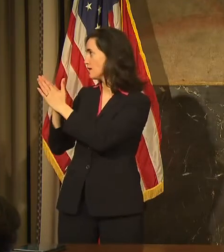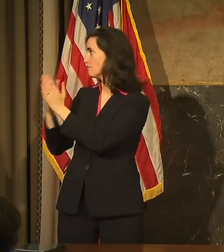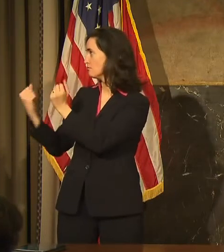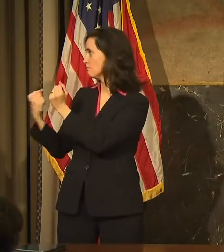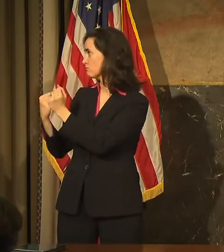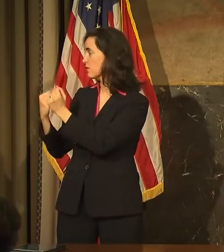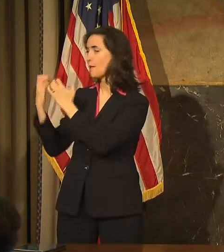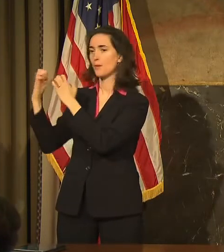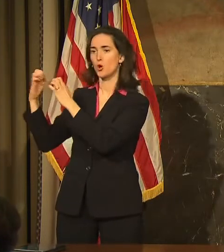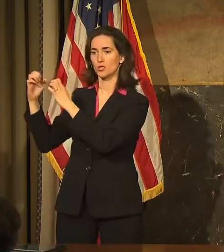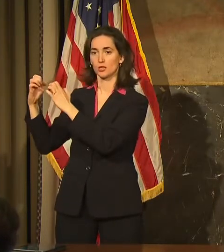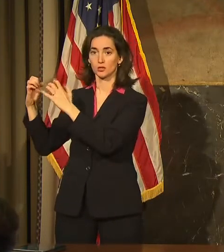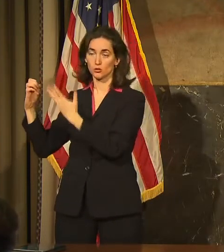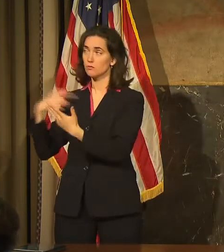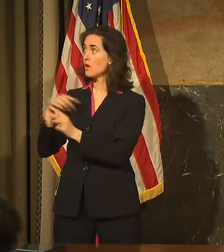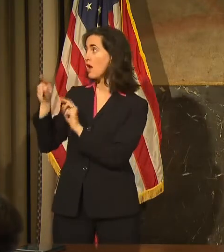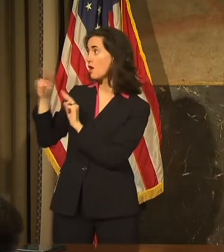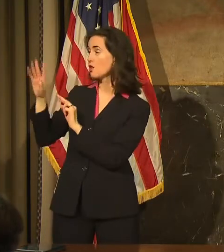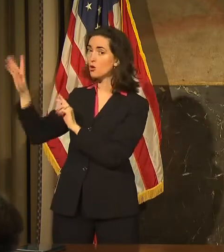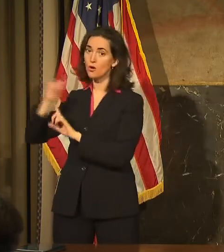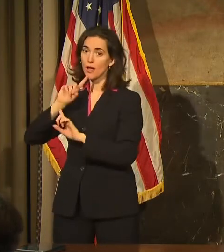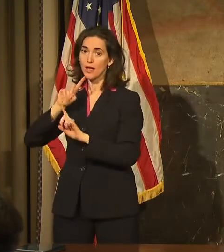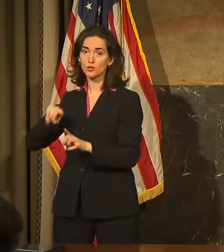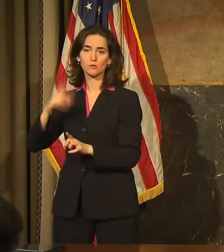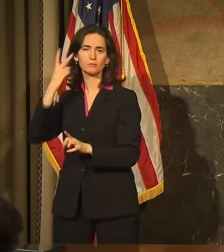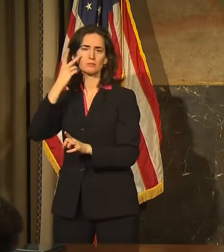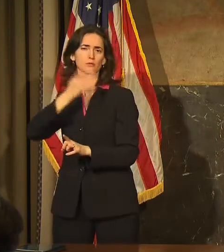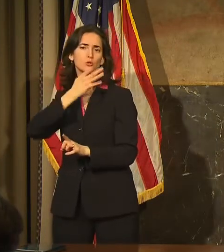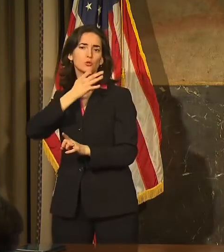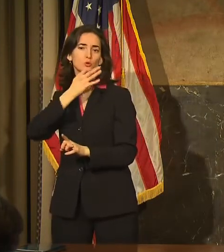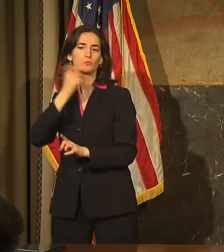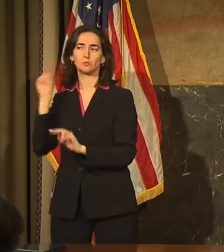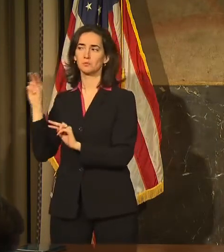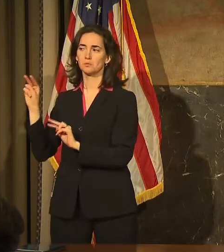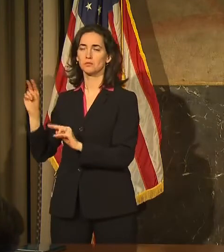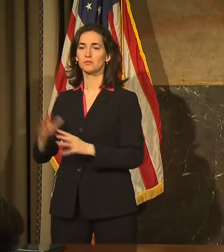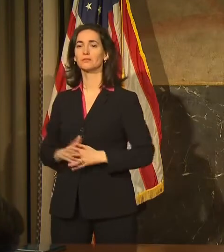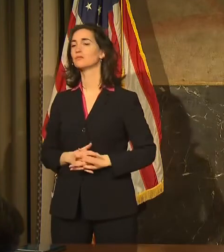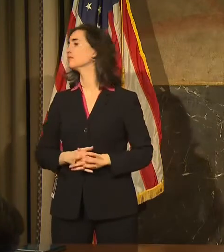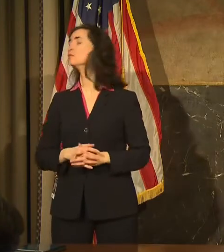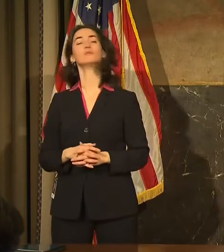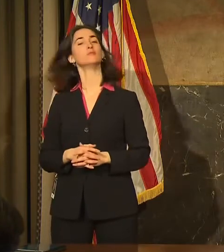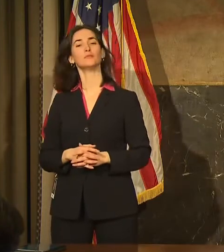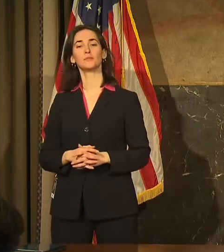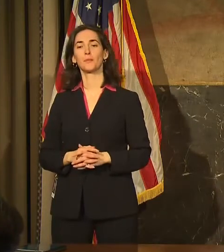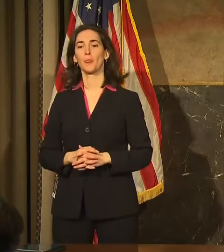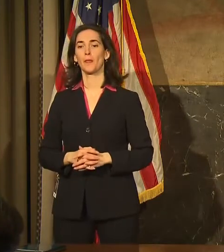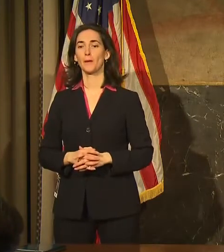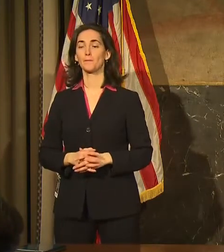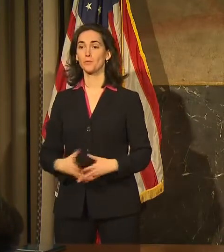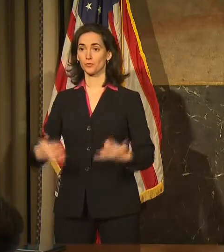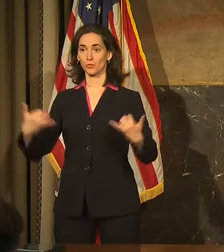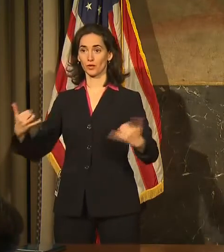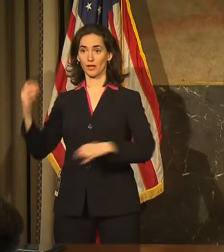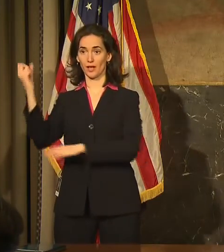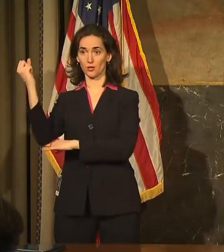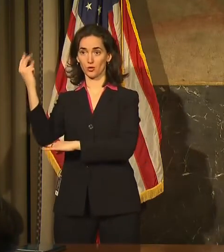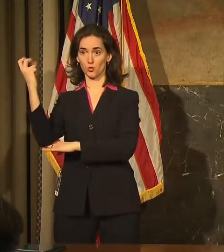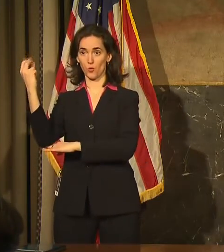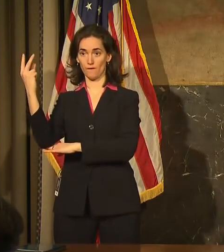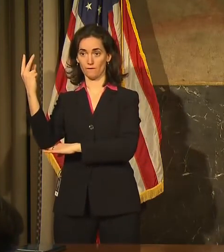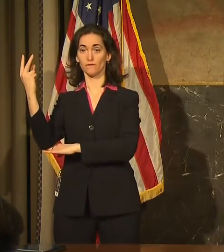I look forward to getting a response from him very soon. As of noon today, right at